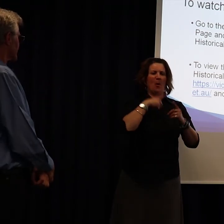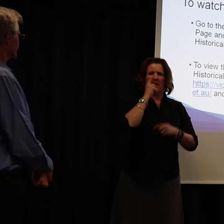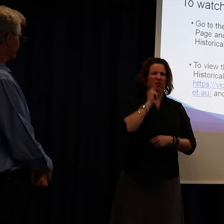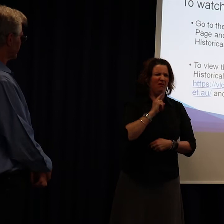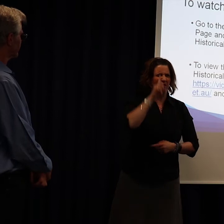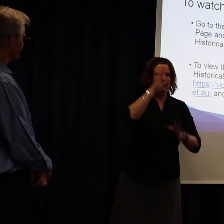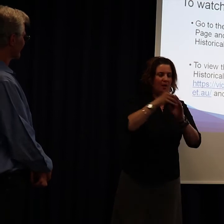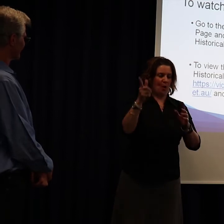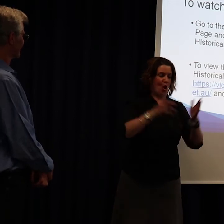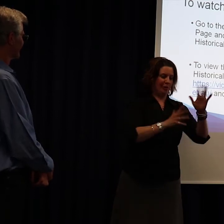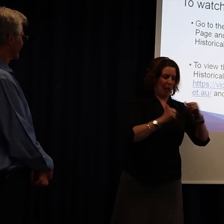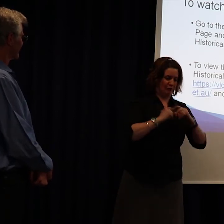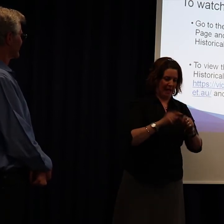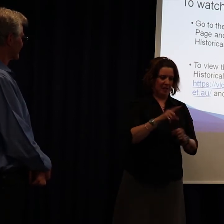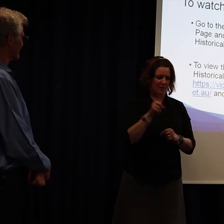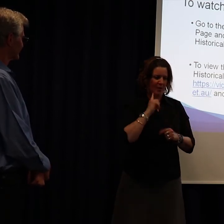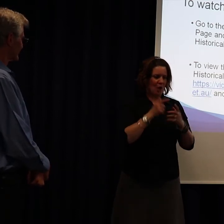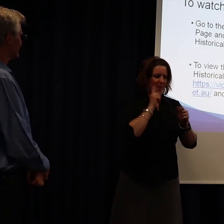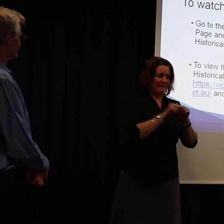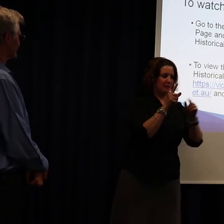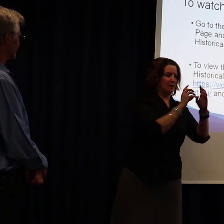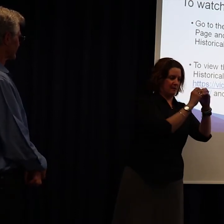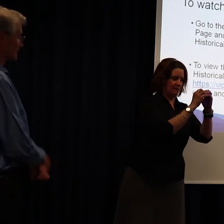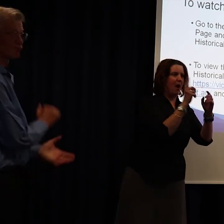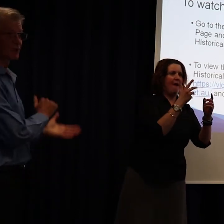and it's different now. It's changed over time. So